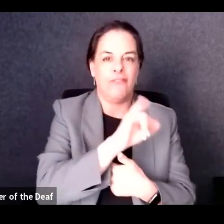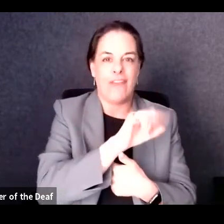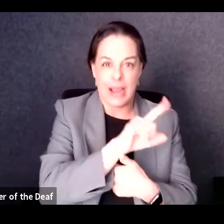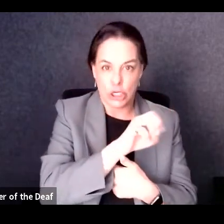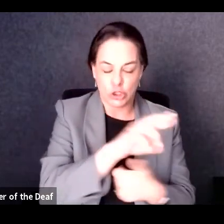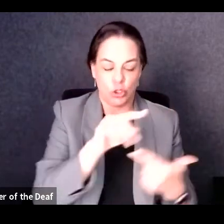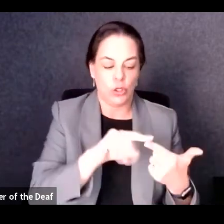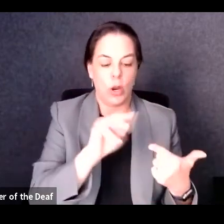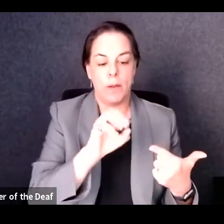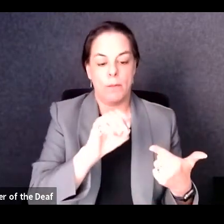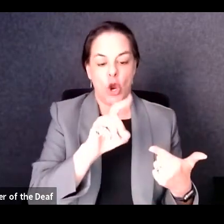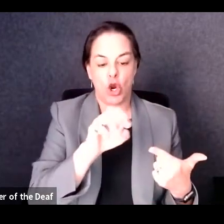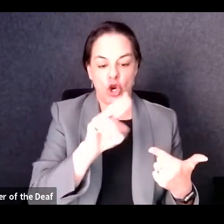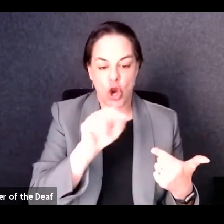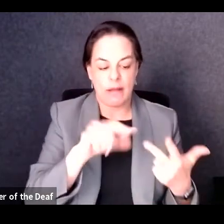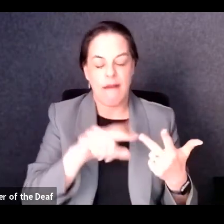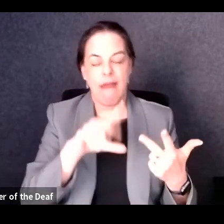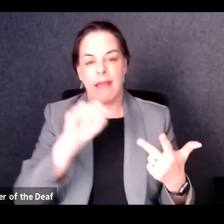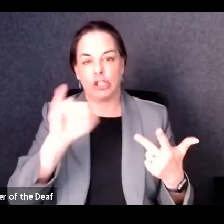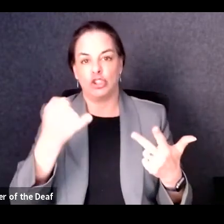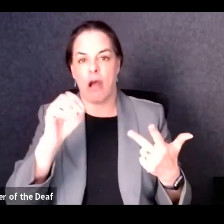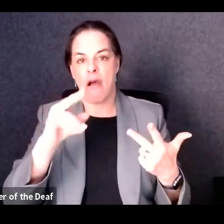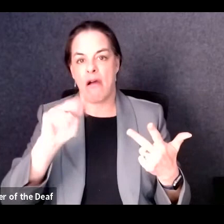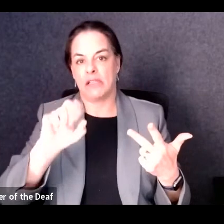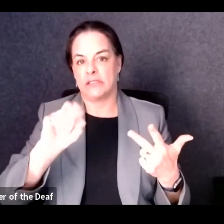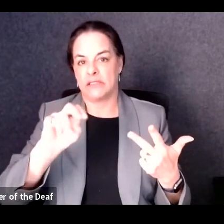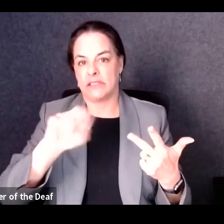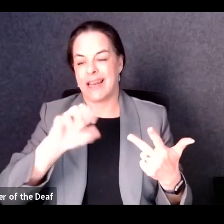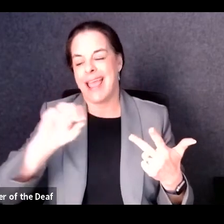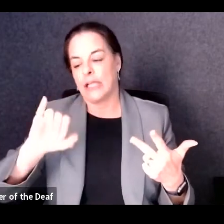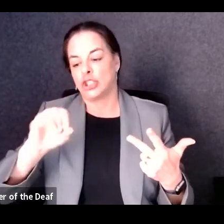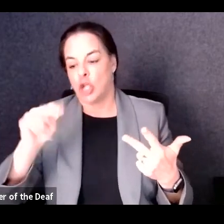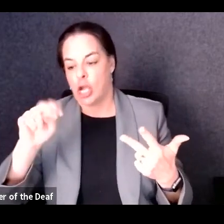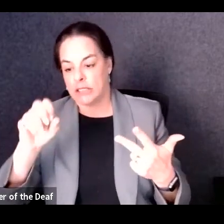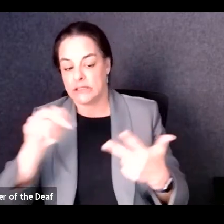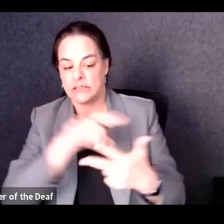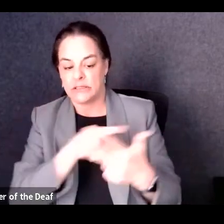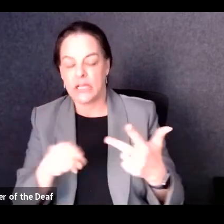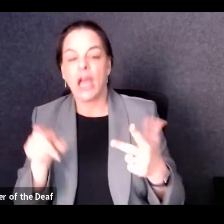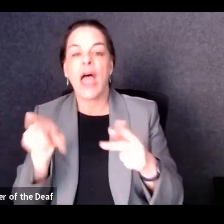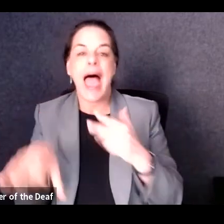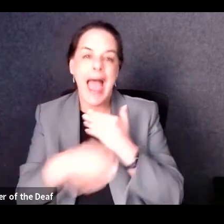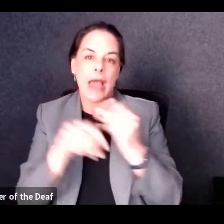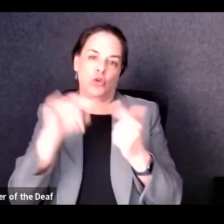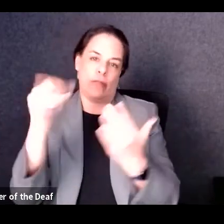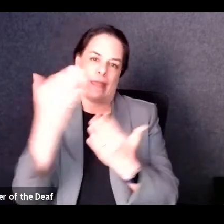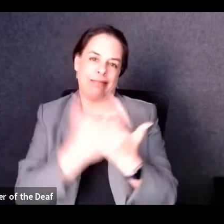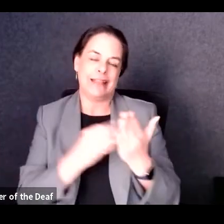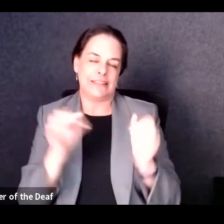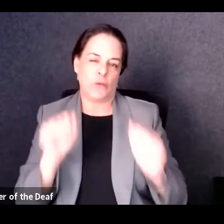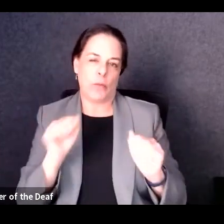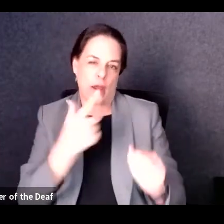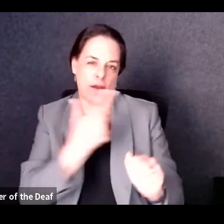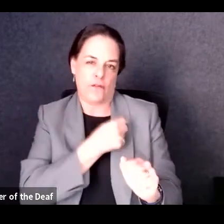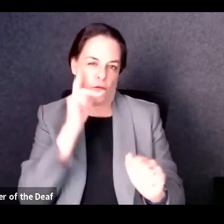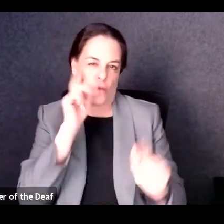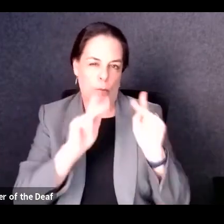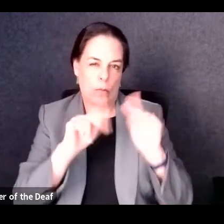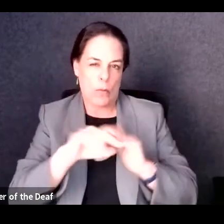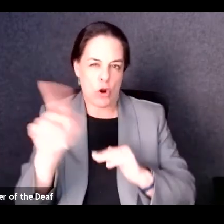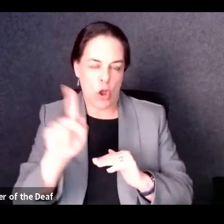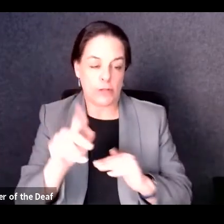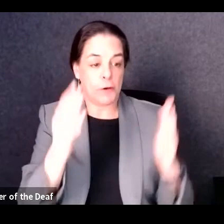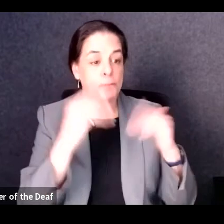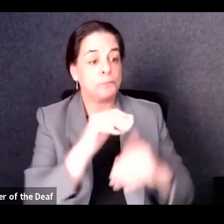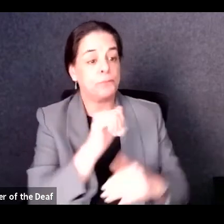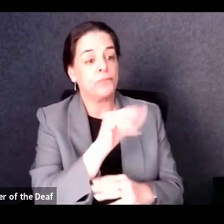adding that to the list of potential vaccinations available for folks who live in Knox County. Also from Austin with WATE, it's the